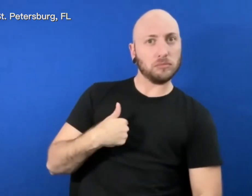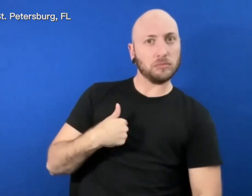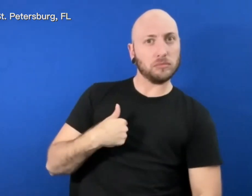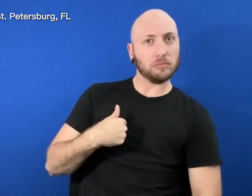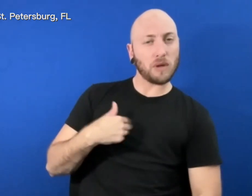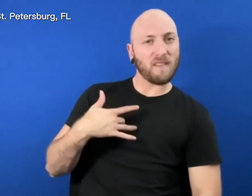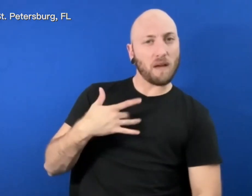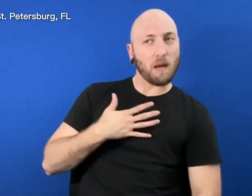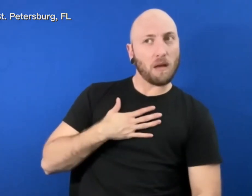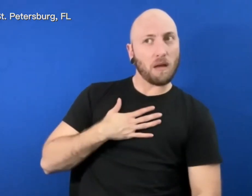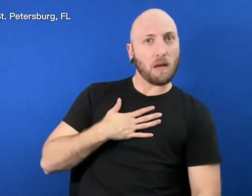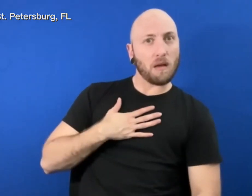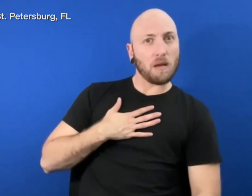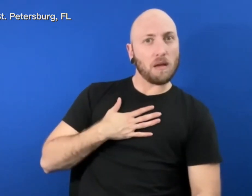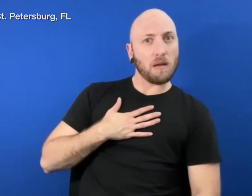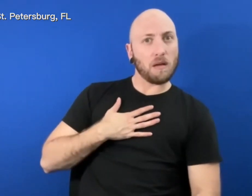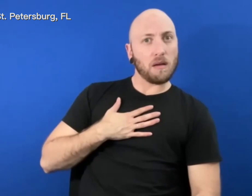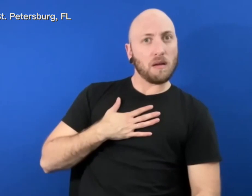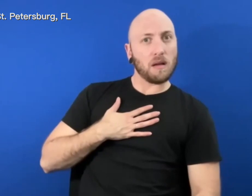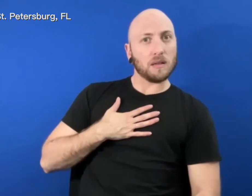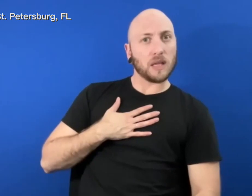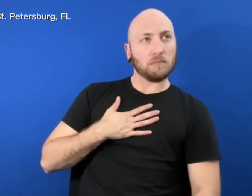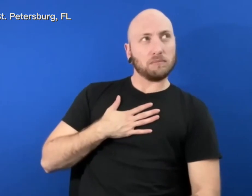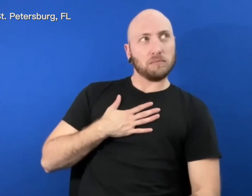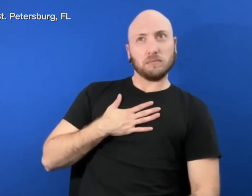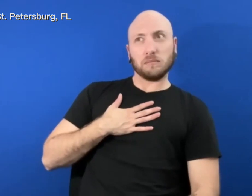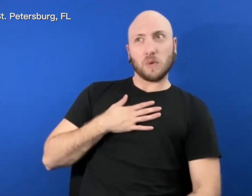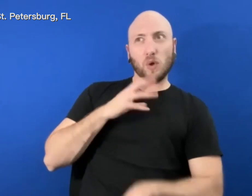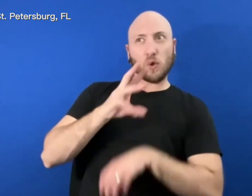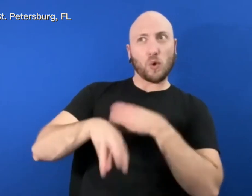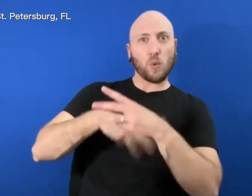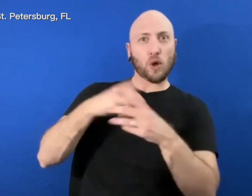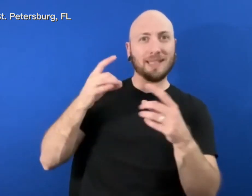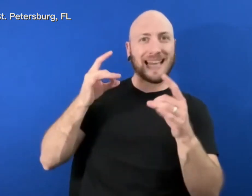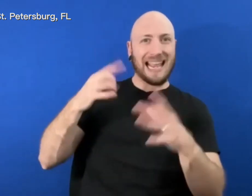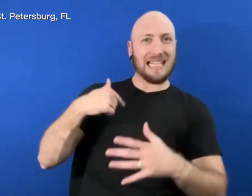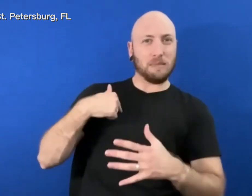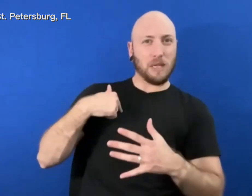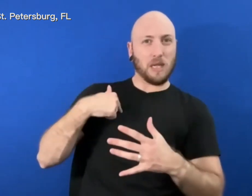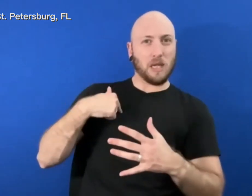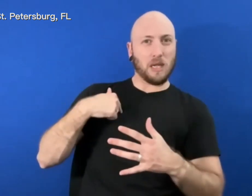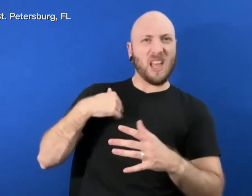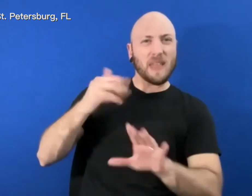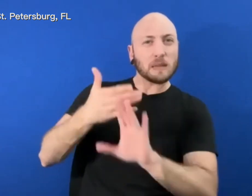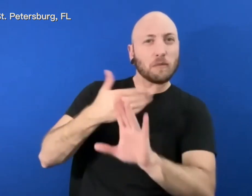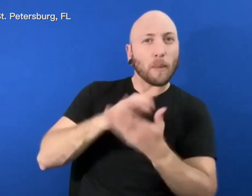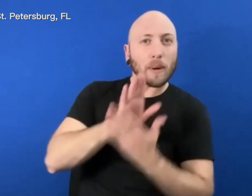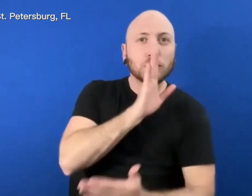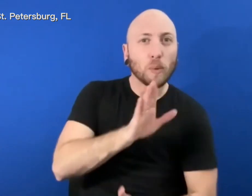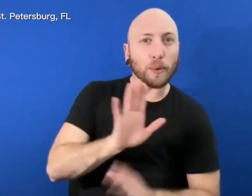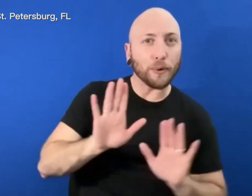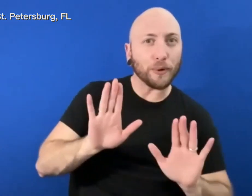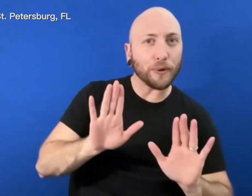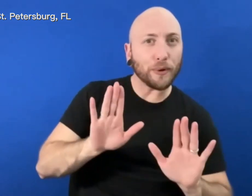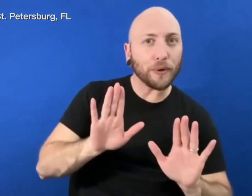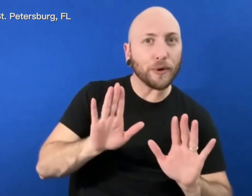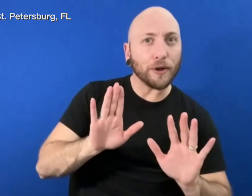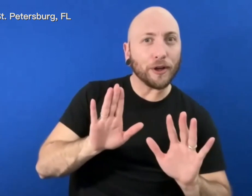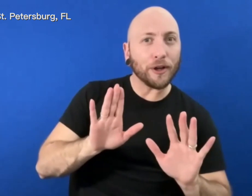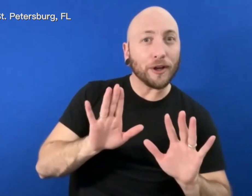it just felt like the world was out to get Joe. And I think it's really through the unity that I find in